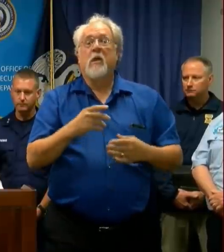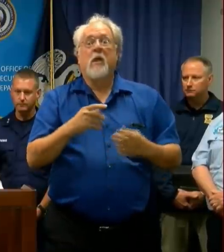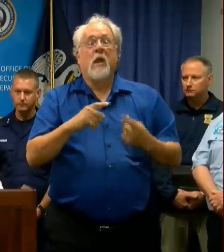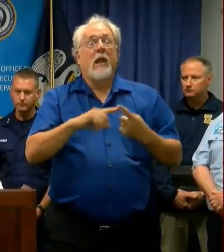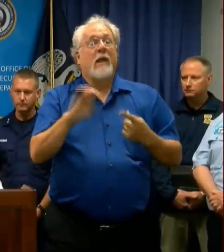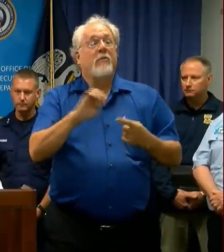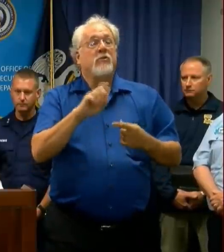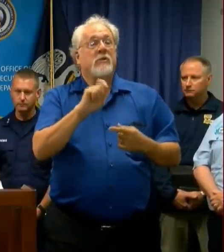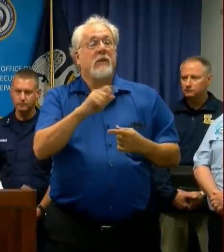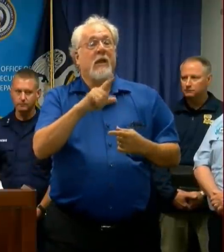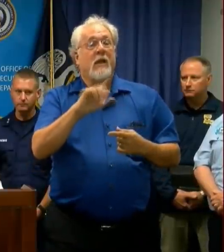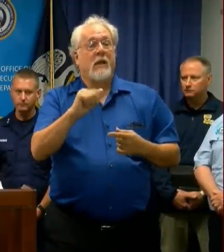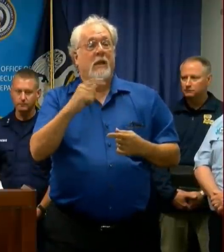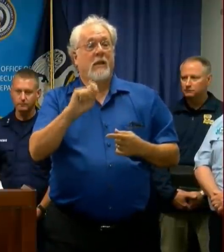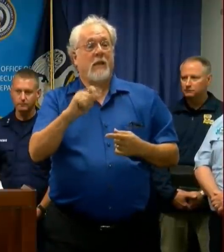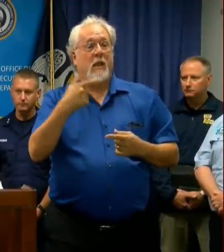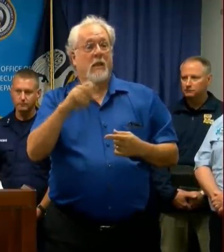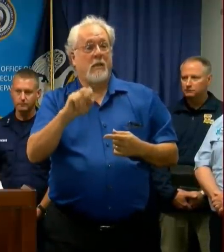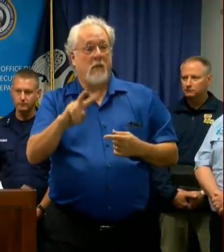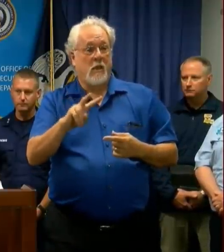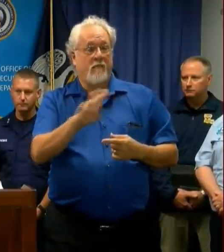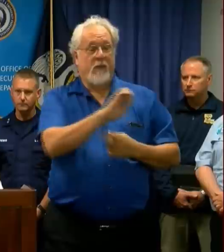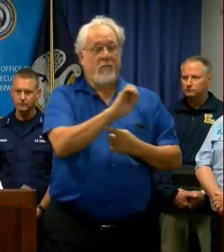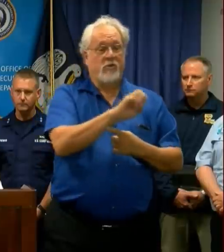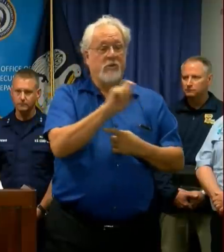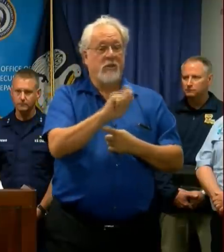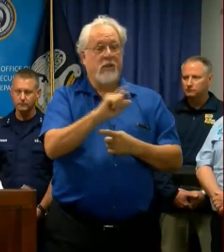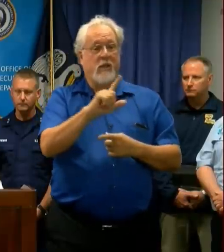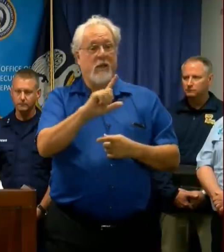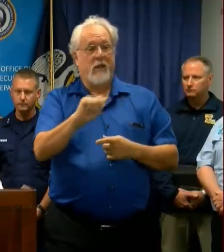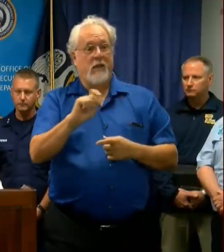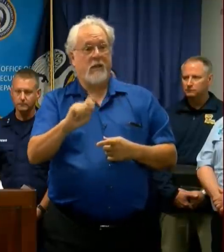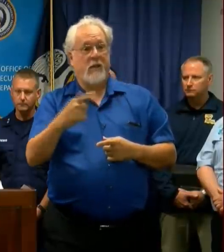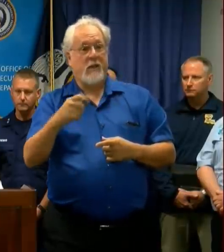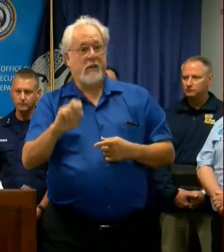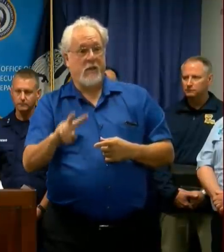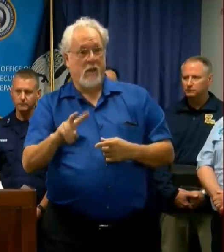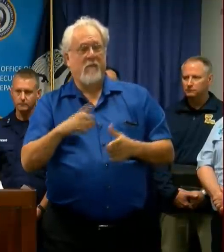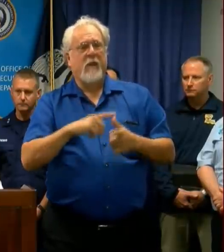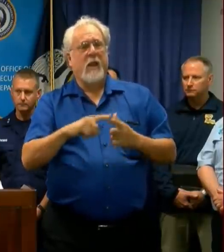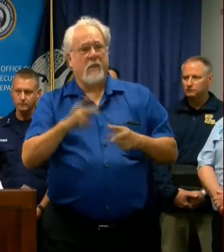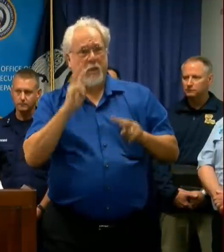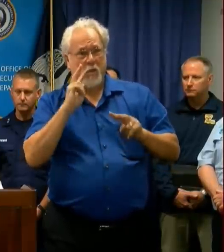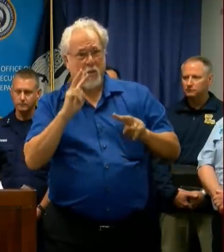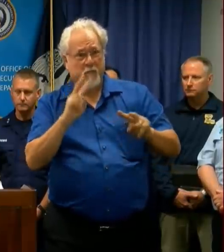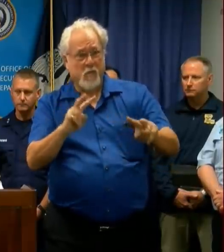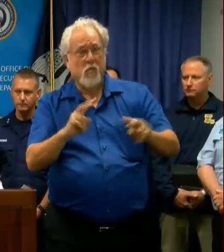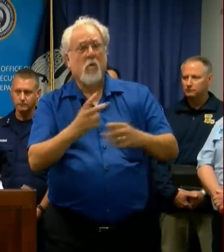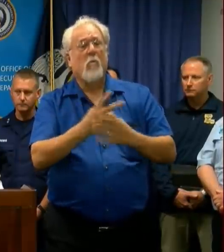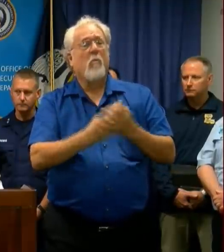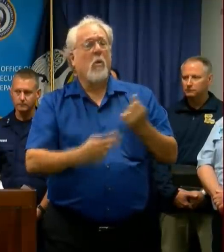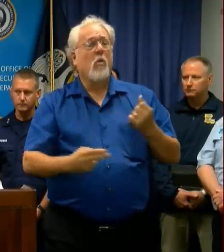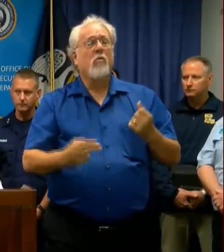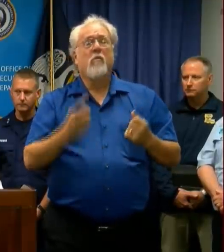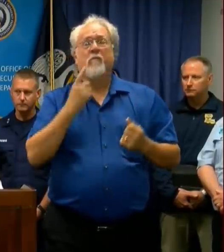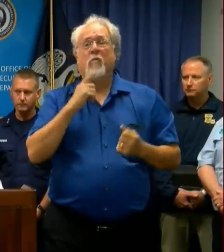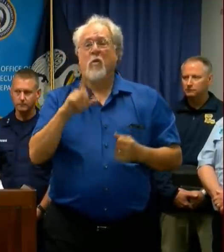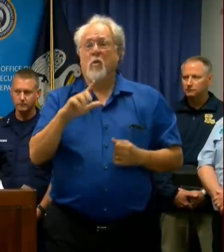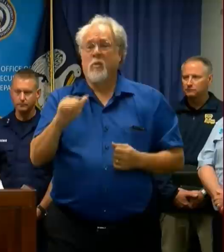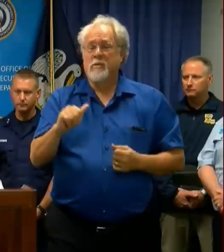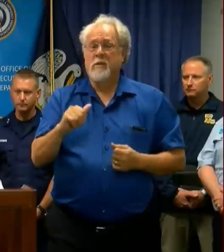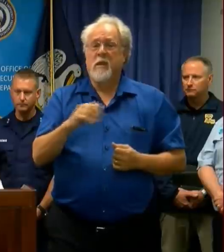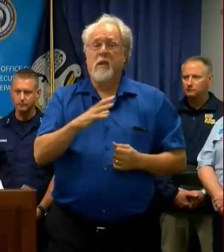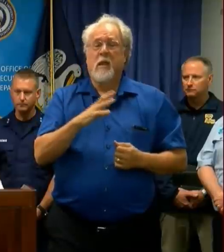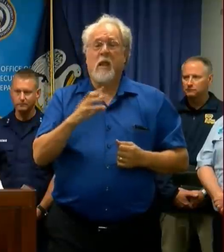to emergency.la.gov, emergency.la.gov. And then looking forward, both as it relates to Louisiana